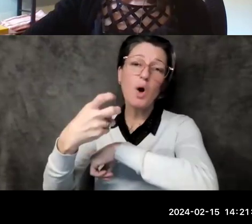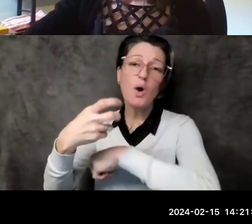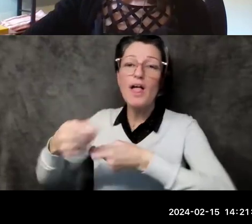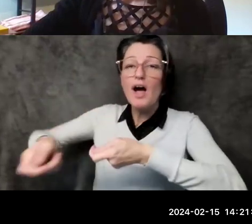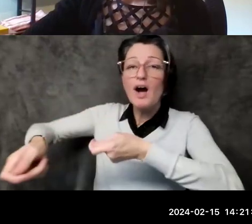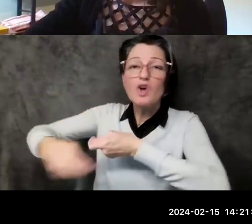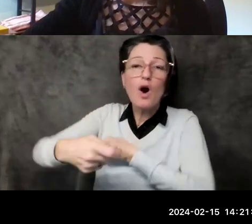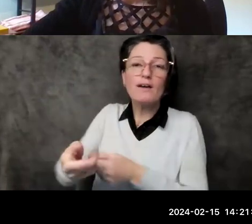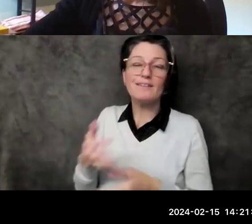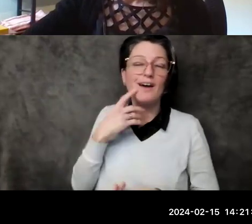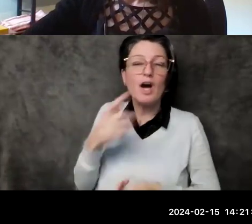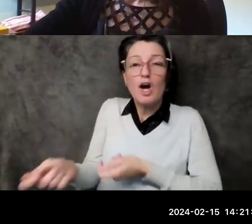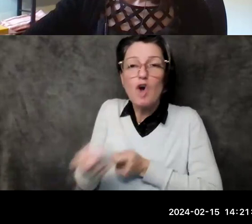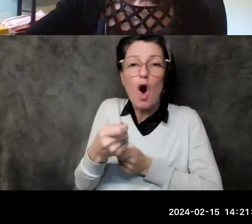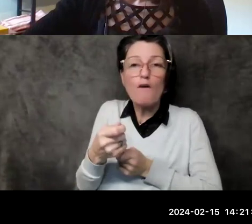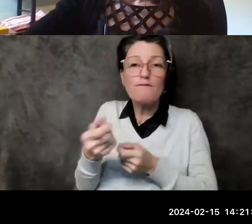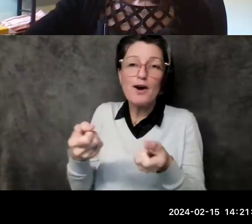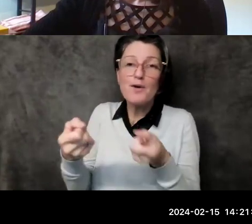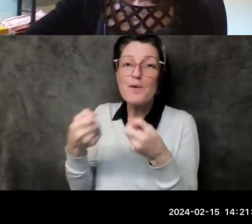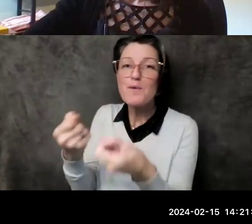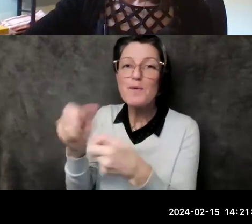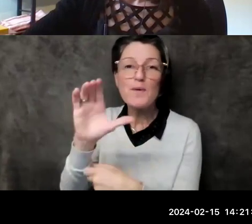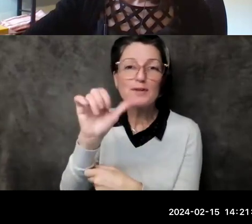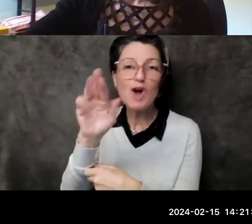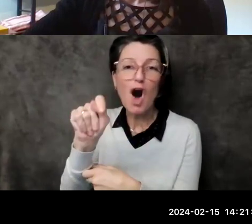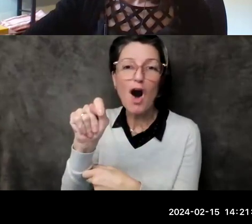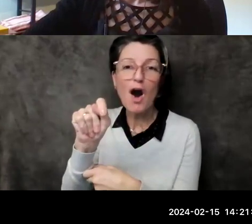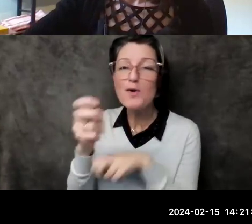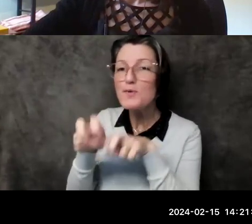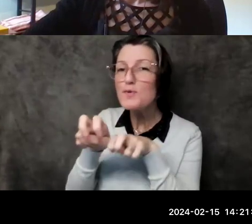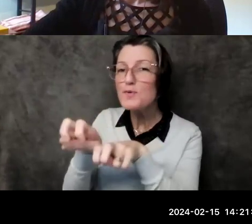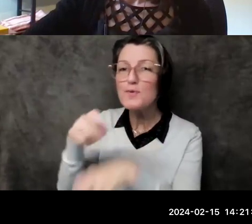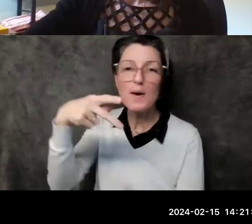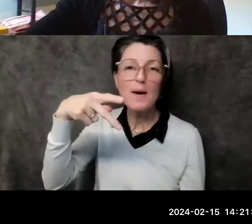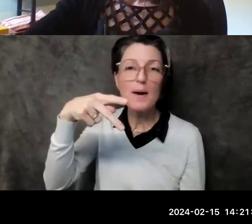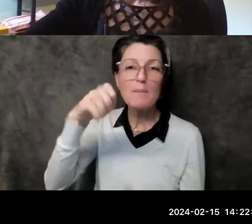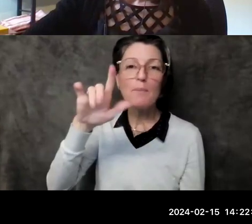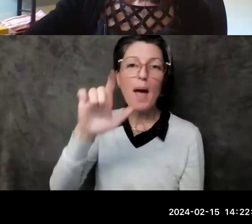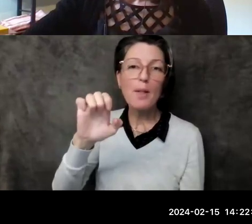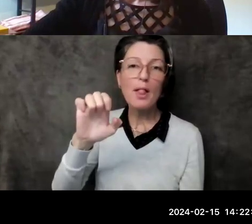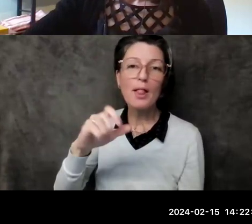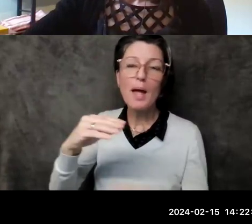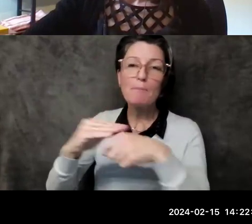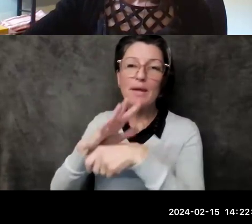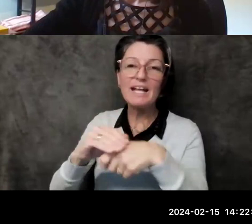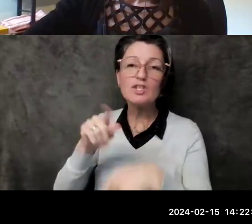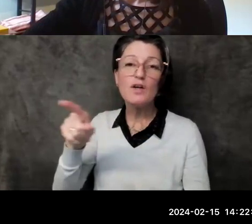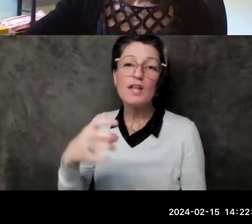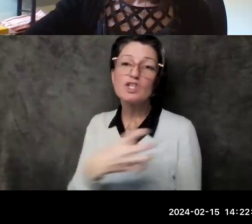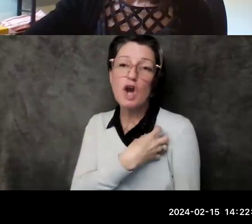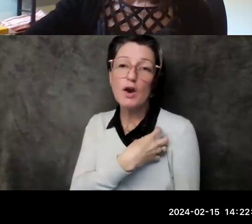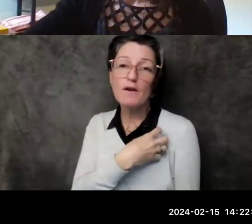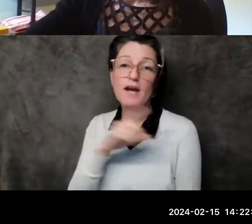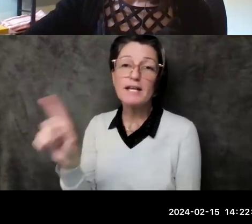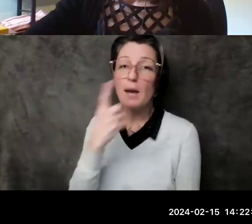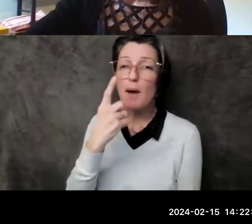Beach and we were driving at midnight and the sheriffs came and yeah, they were like kind of jerks. And, you know, and then the sheriff took me home and